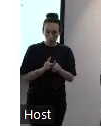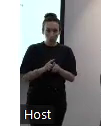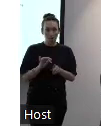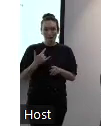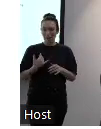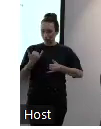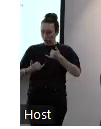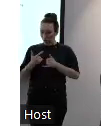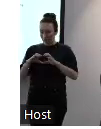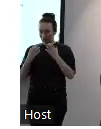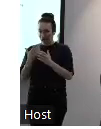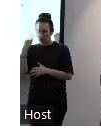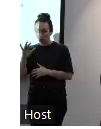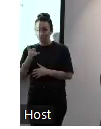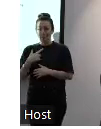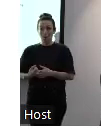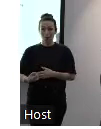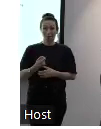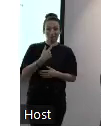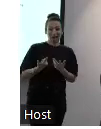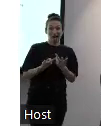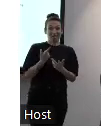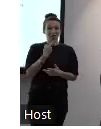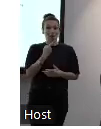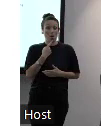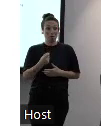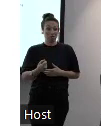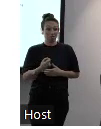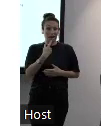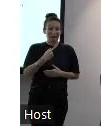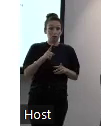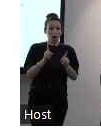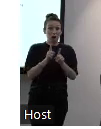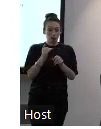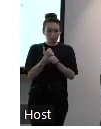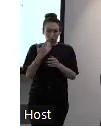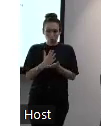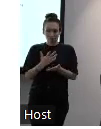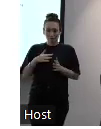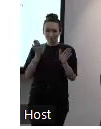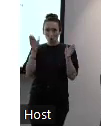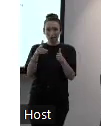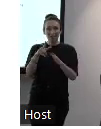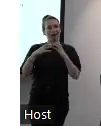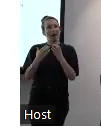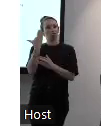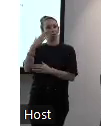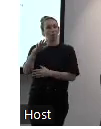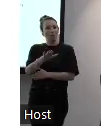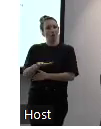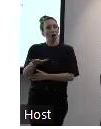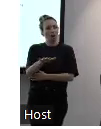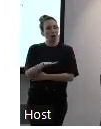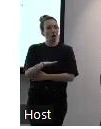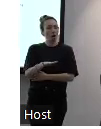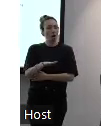them on stimulants, which is an ADHD medication, to help them, focus and be attentive in the classroom. But